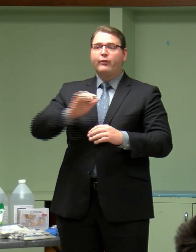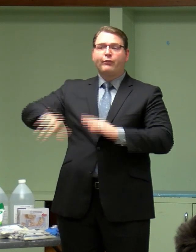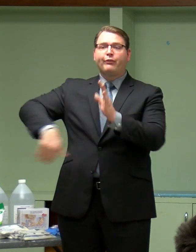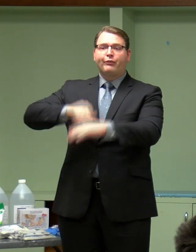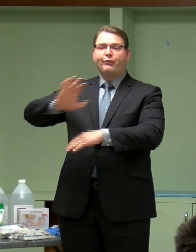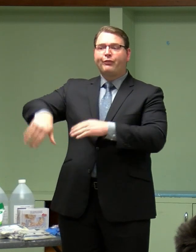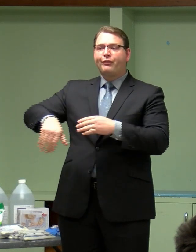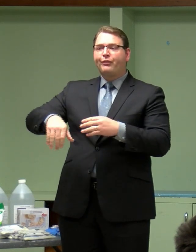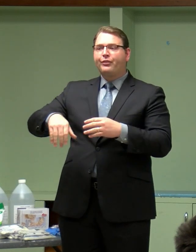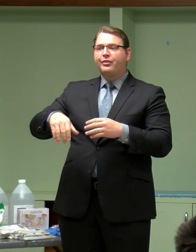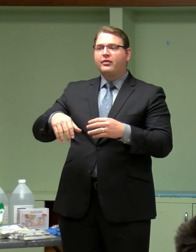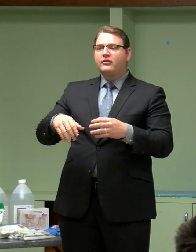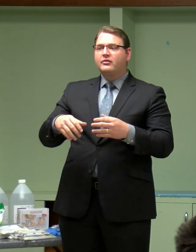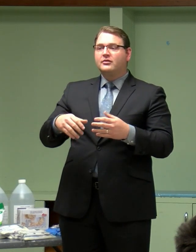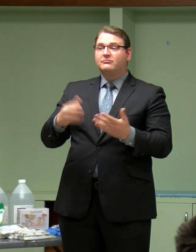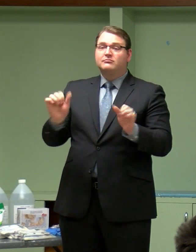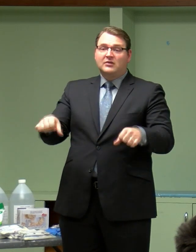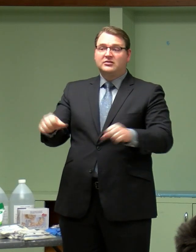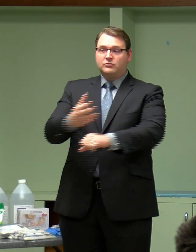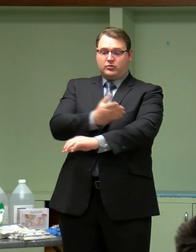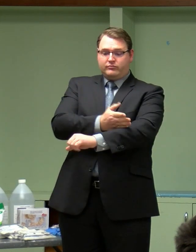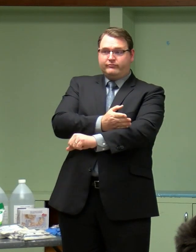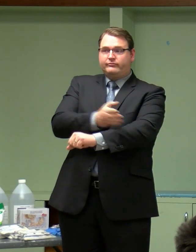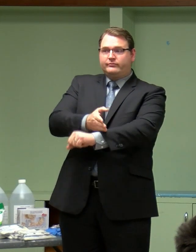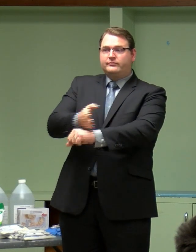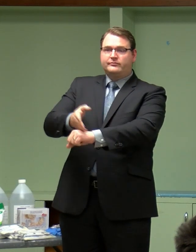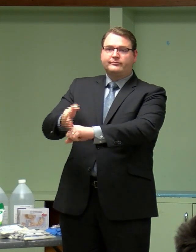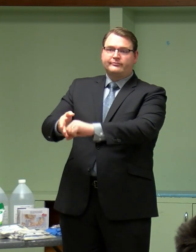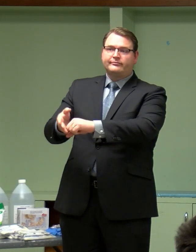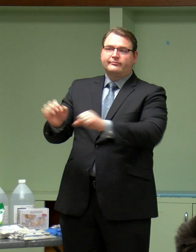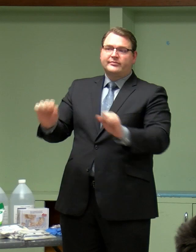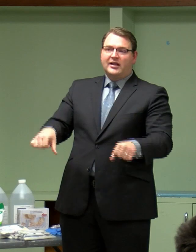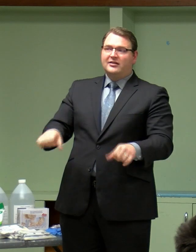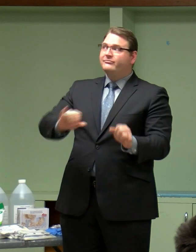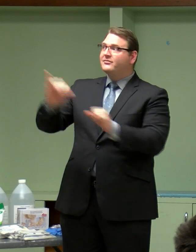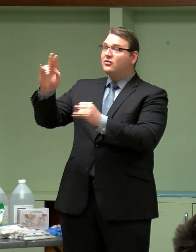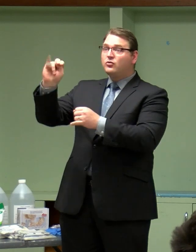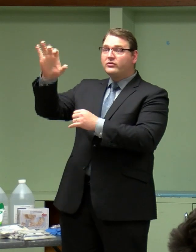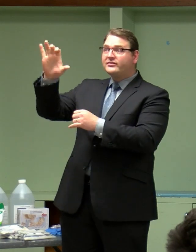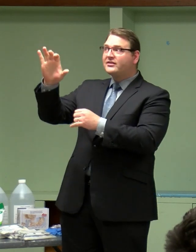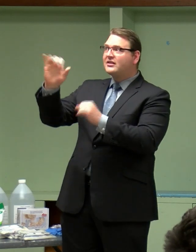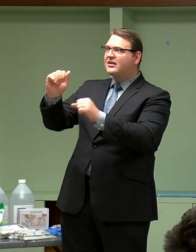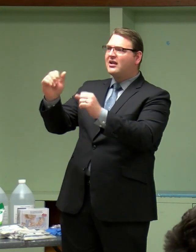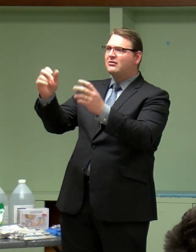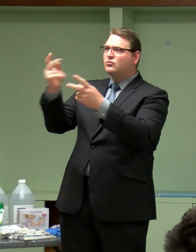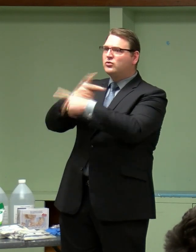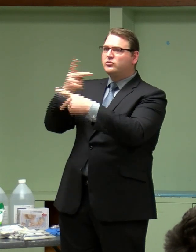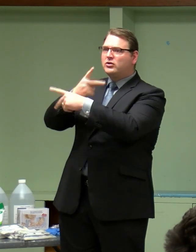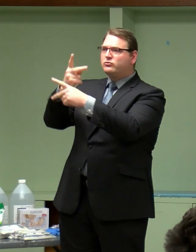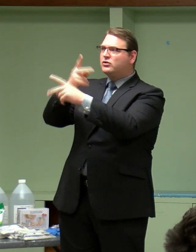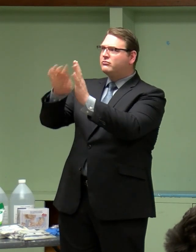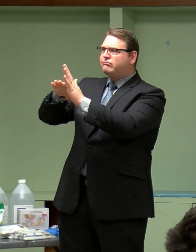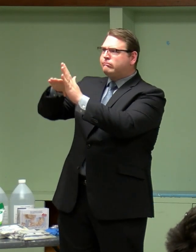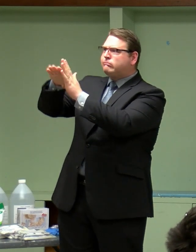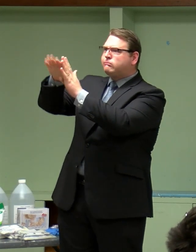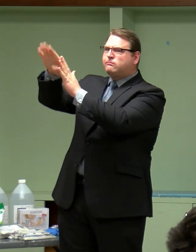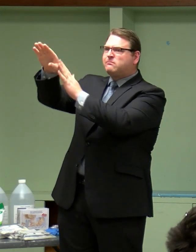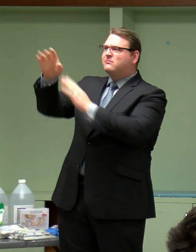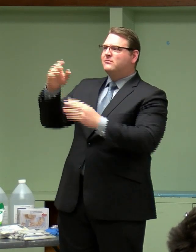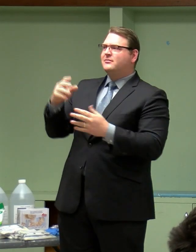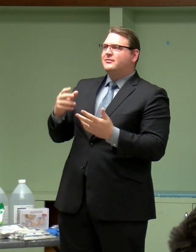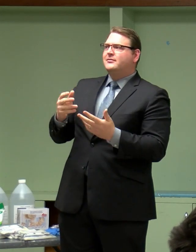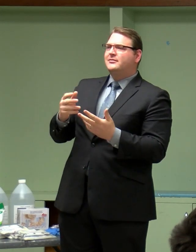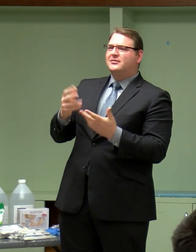it. We are in a great position to move forward, but we need to do it intelligently. We need to pay